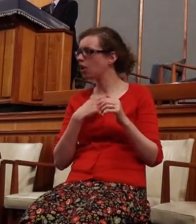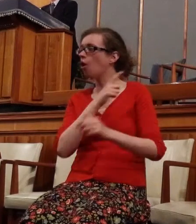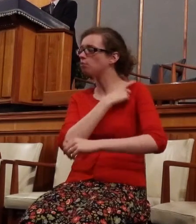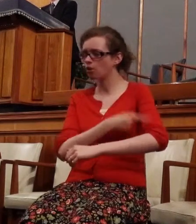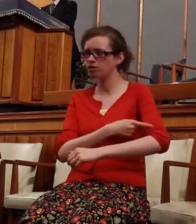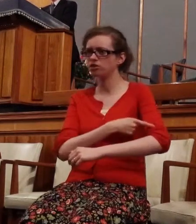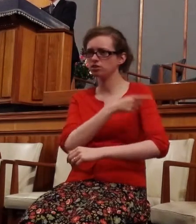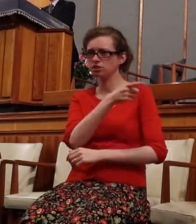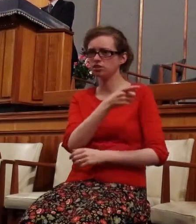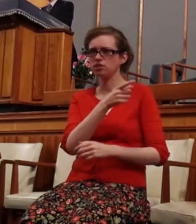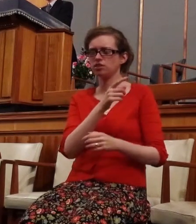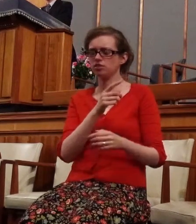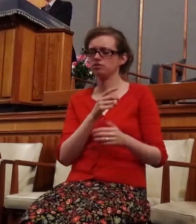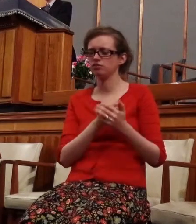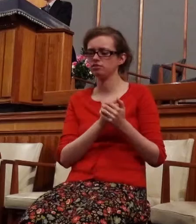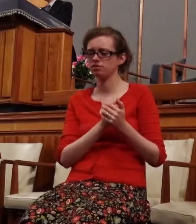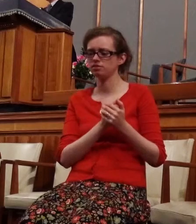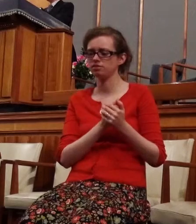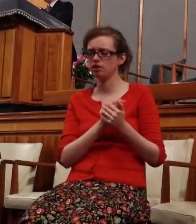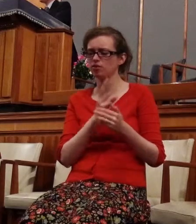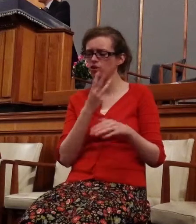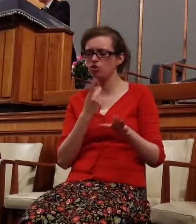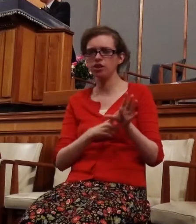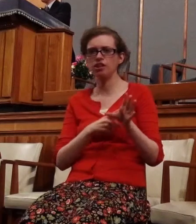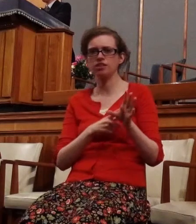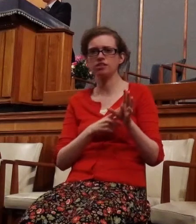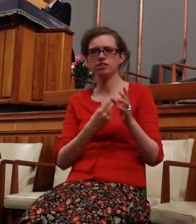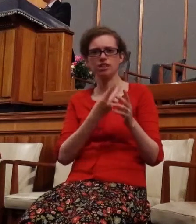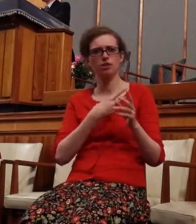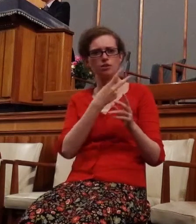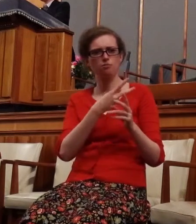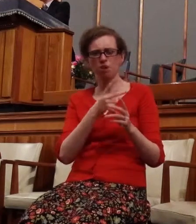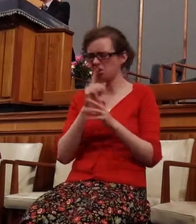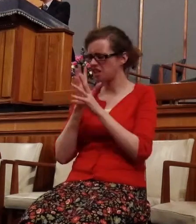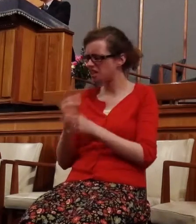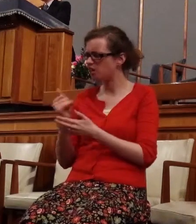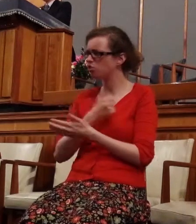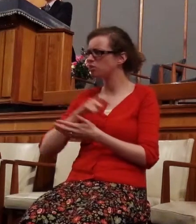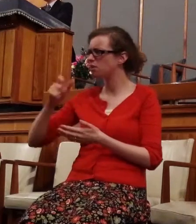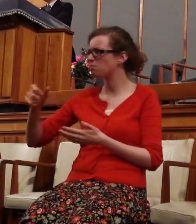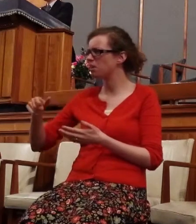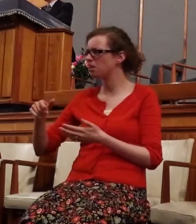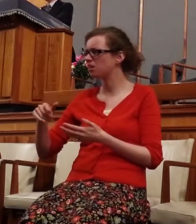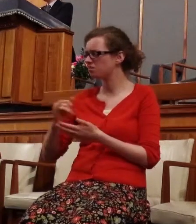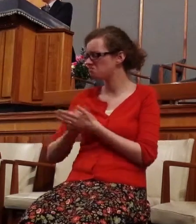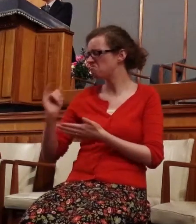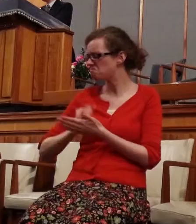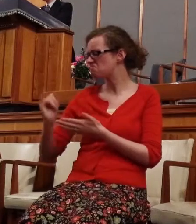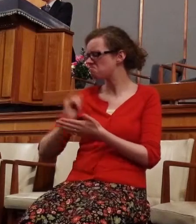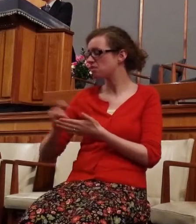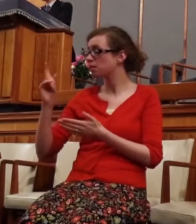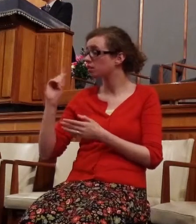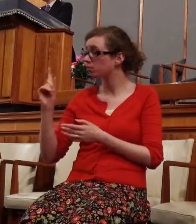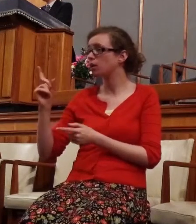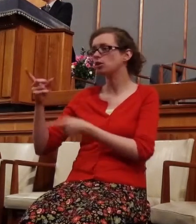burning Bibles, nothing to do with Christians. We hated them. We did not want to meet him. But again, the Lord